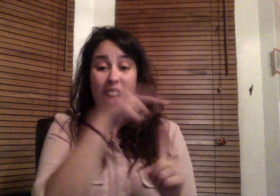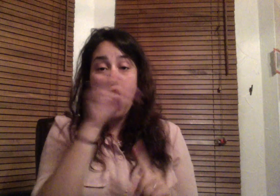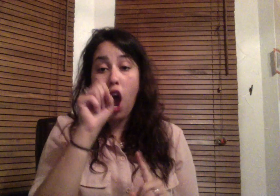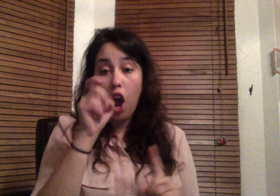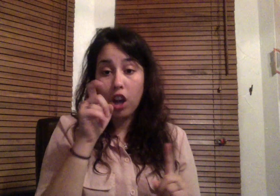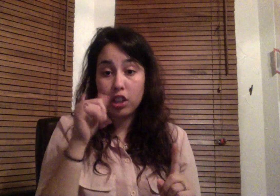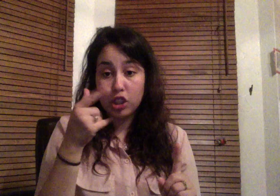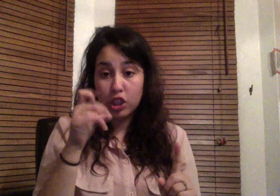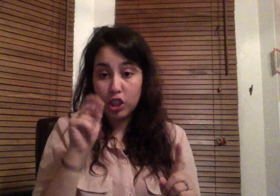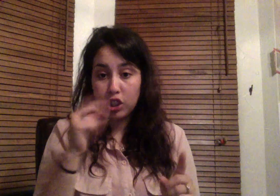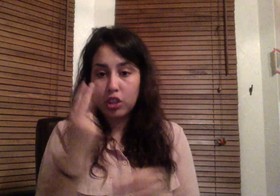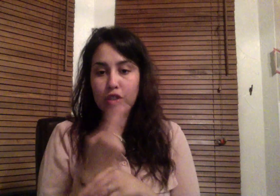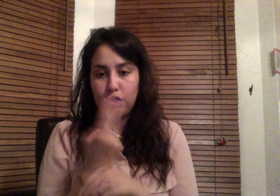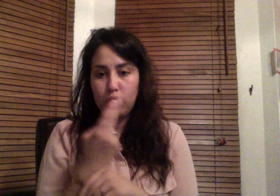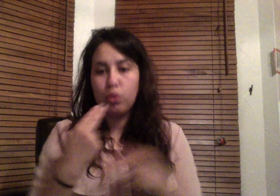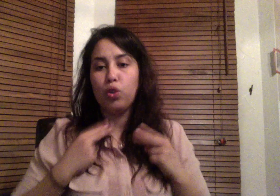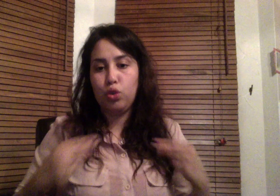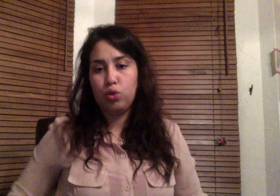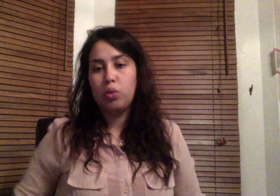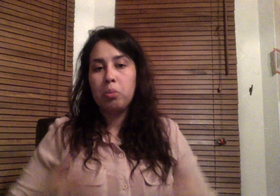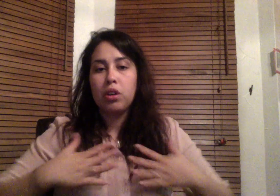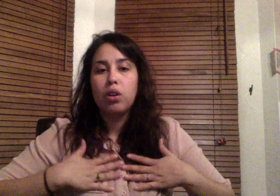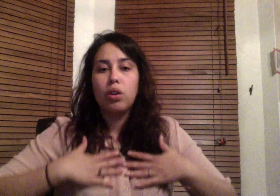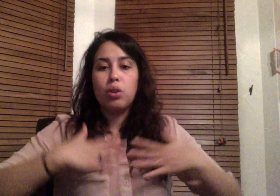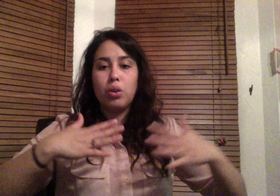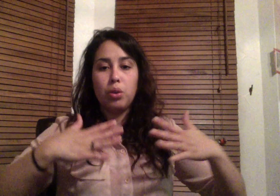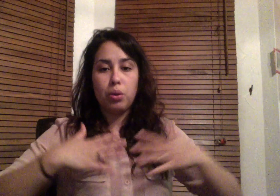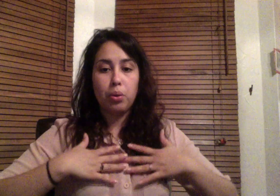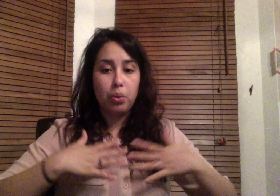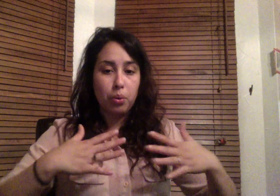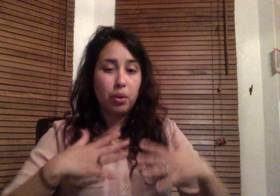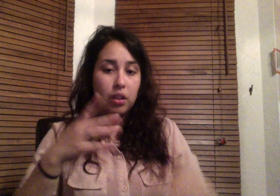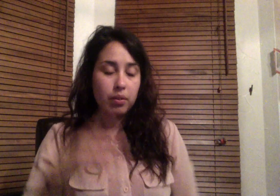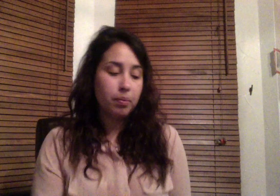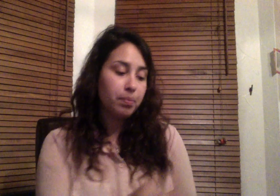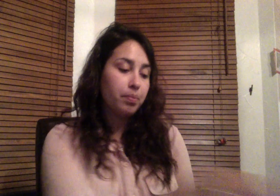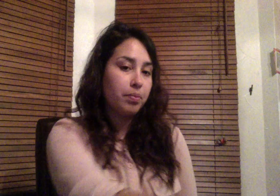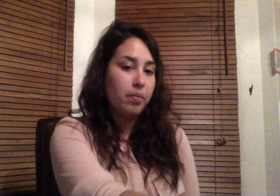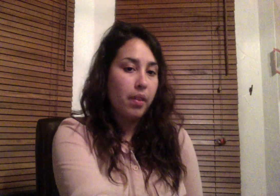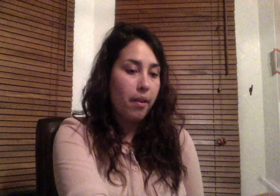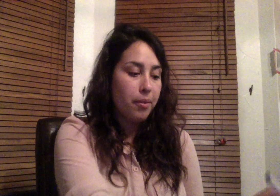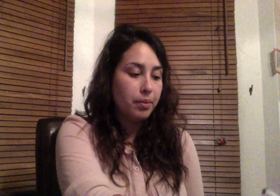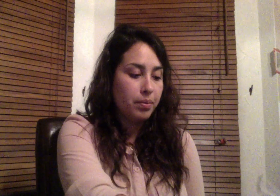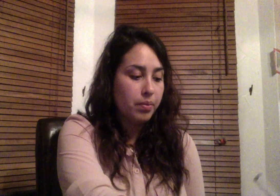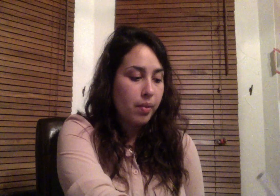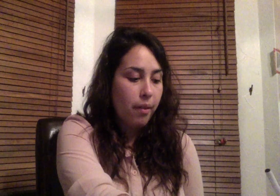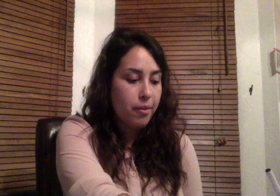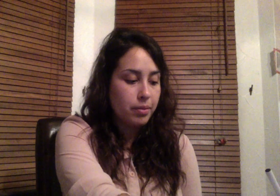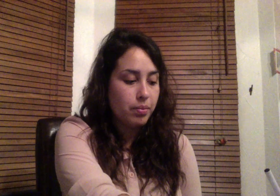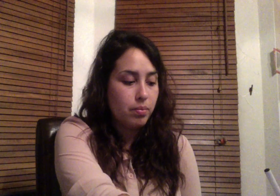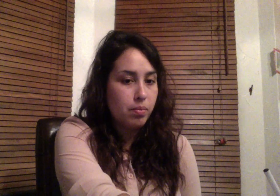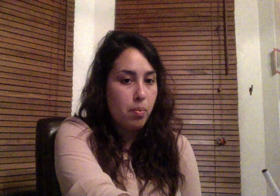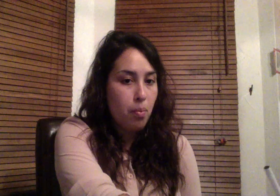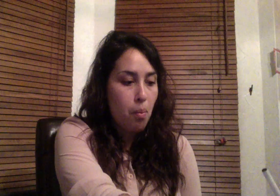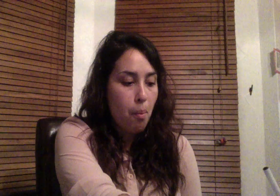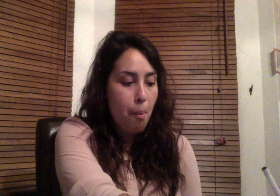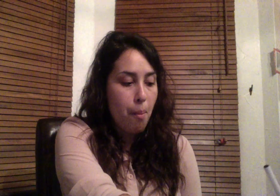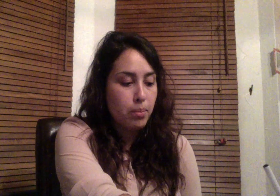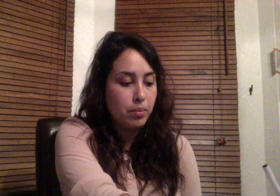Ever wondered why this process is called photosynthesis? Well, the word photosynthesis is a combination of